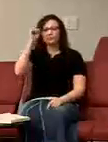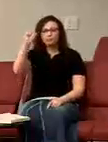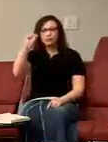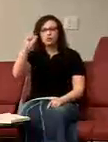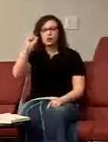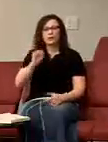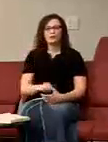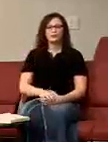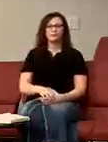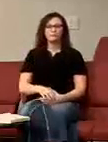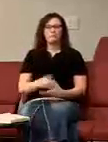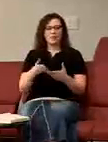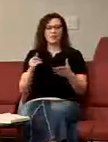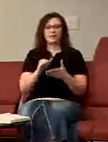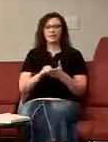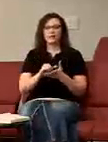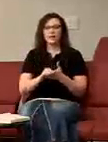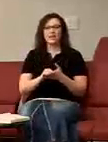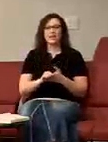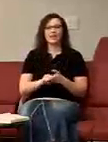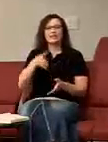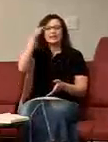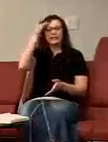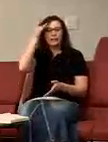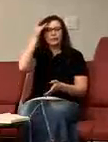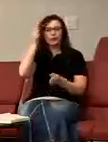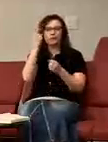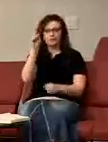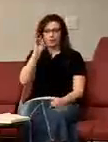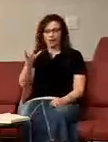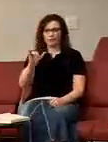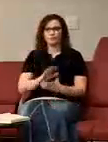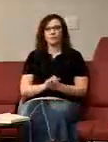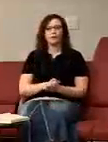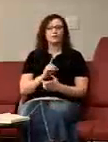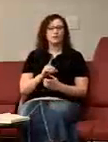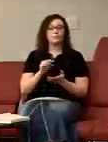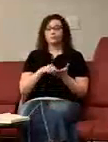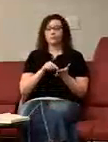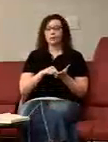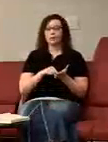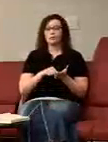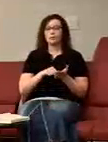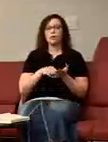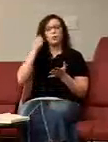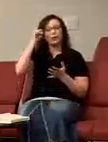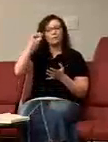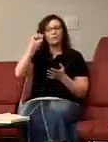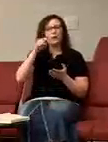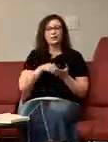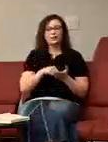stuff that sticks with you forever. It is so good to do that. But anyway, this one here, when I memorized this one, it changed my